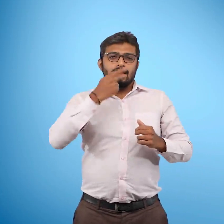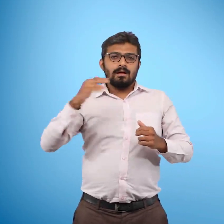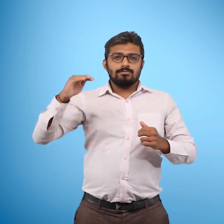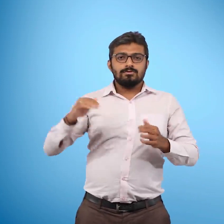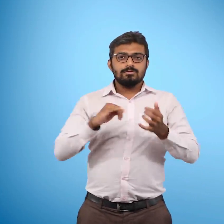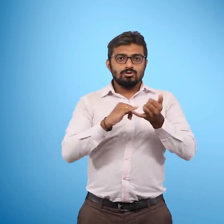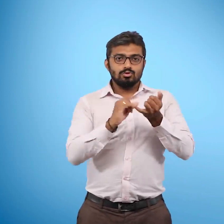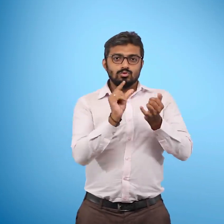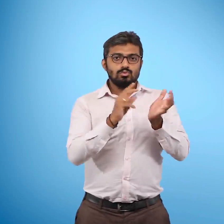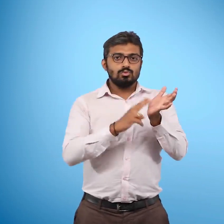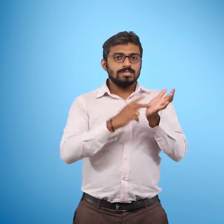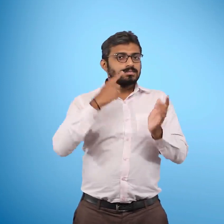Sunita took some tamarind,